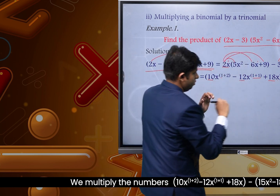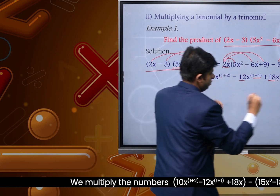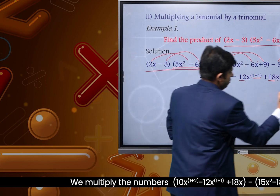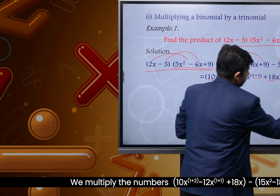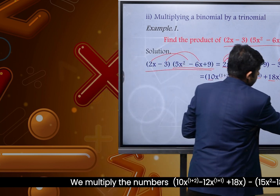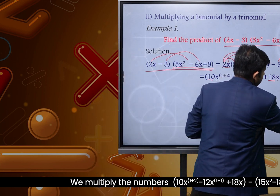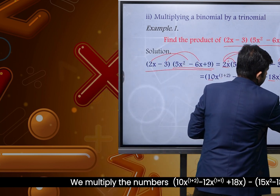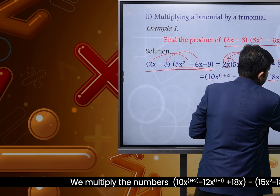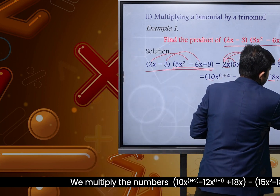18x,